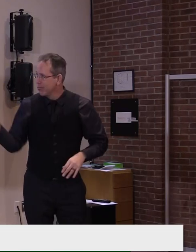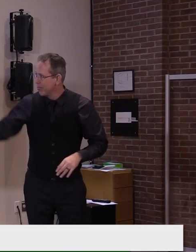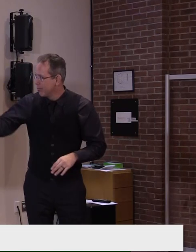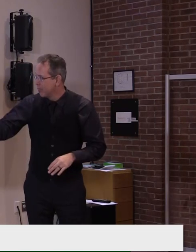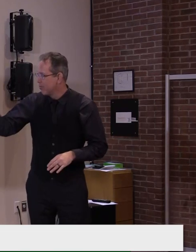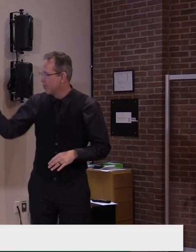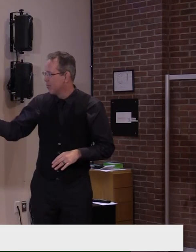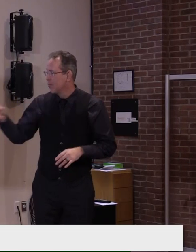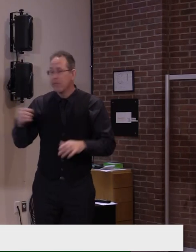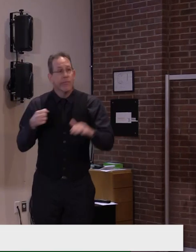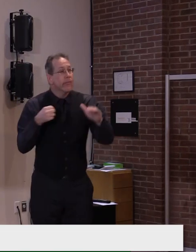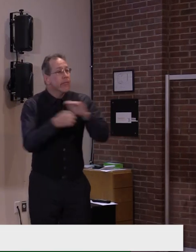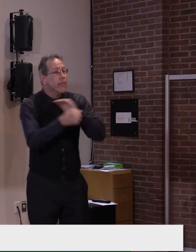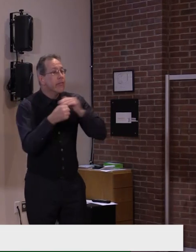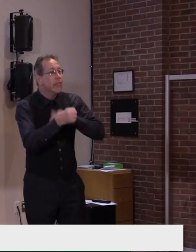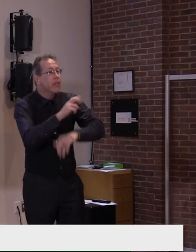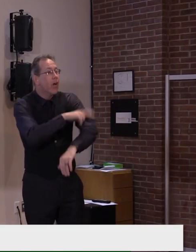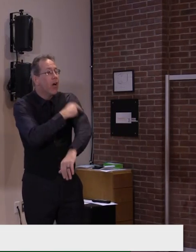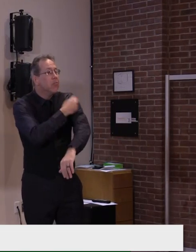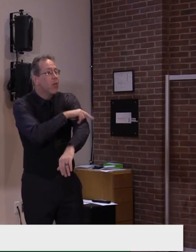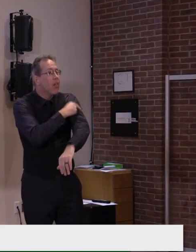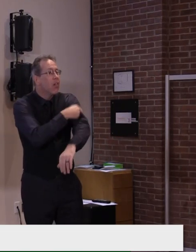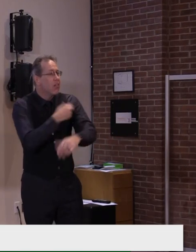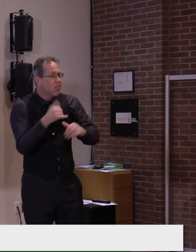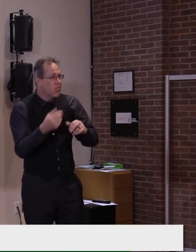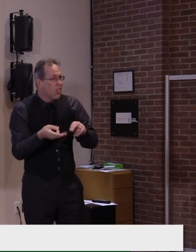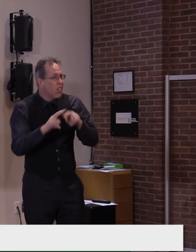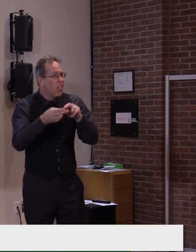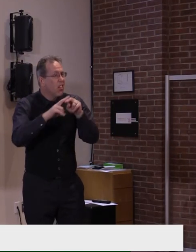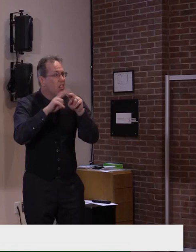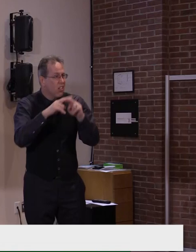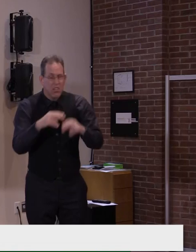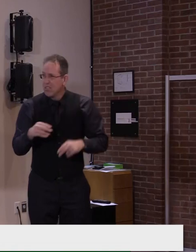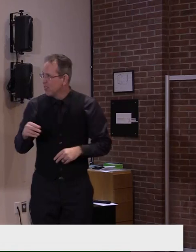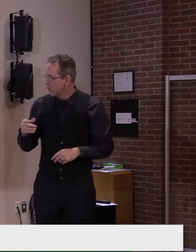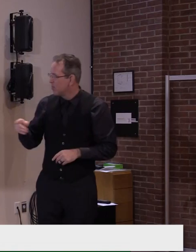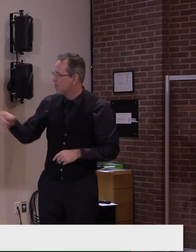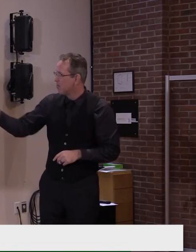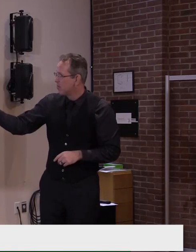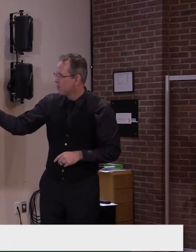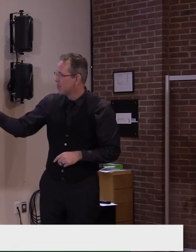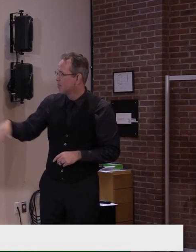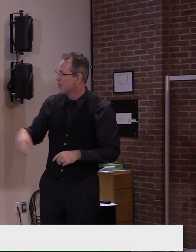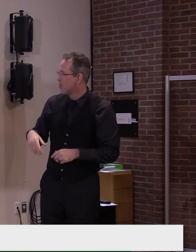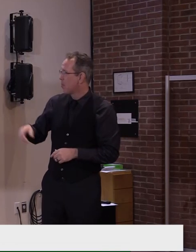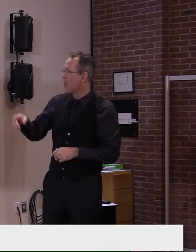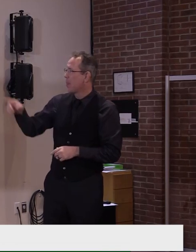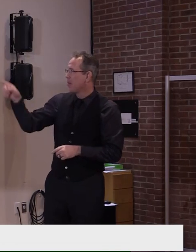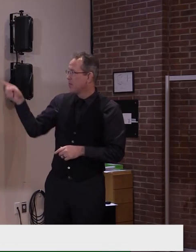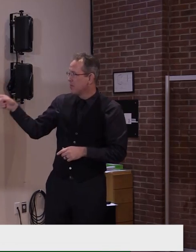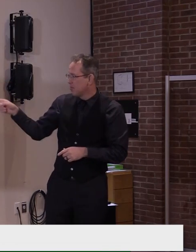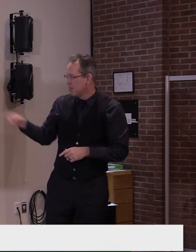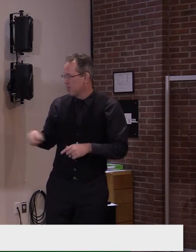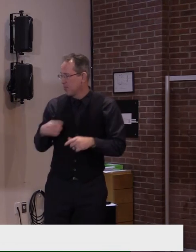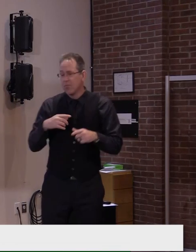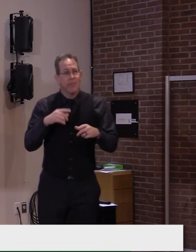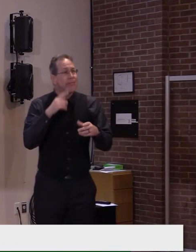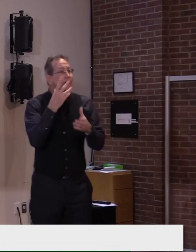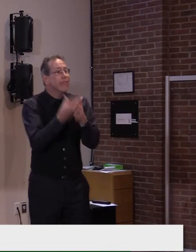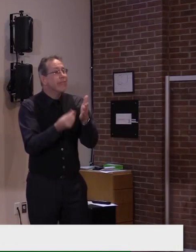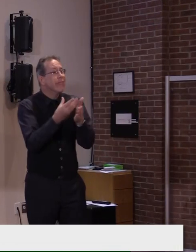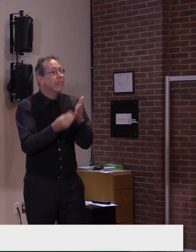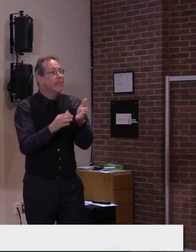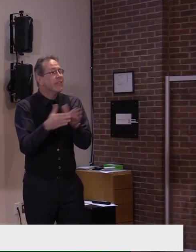the country. Cases are up 63% over the last 7 days. And some jurisdictions around the country are